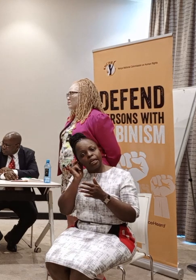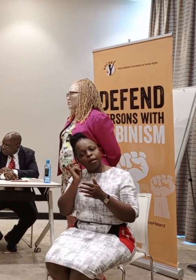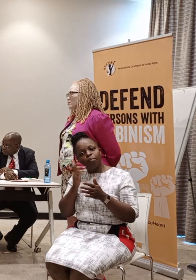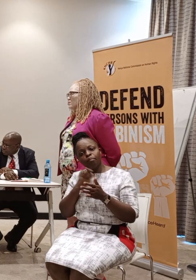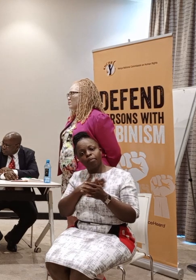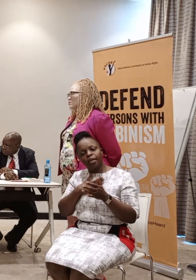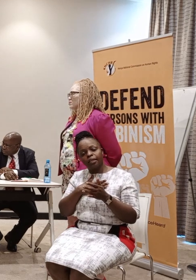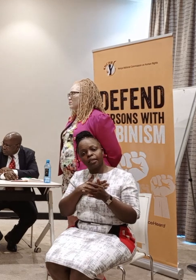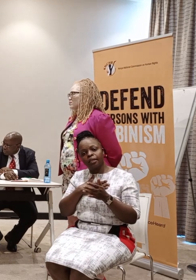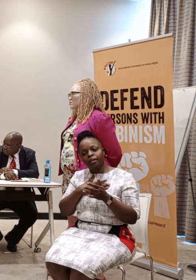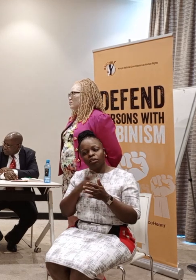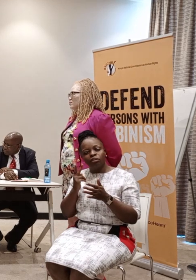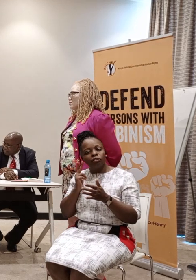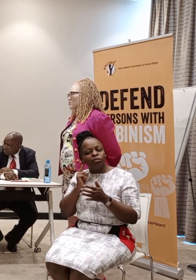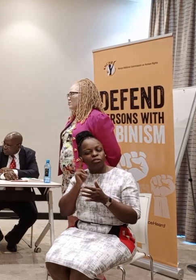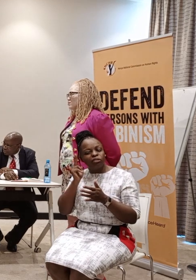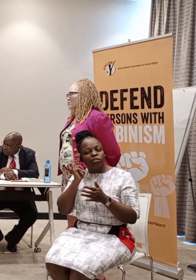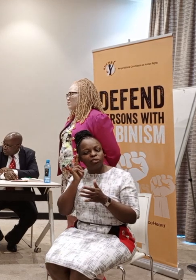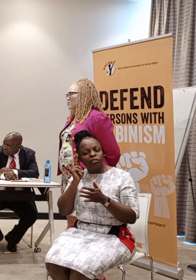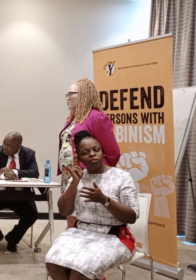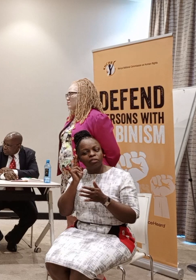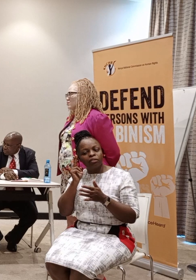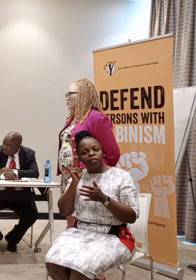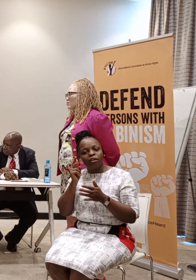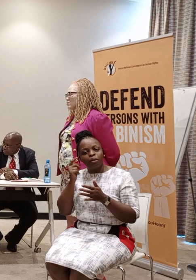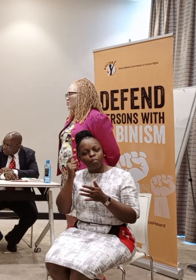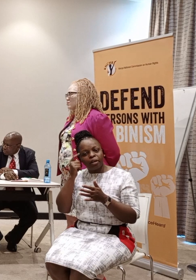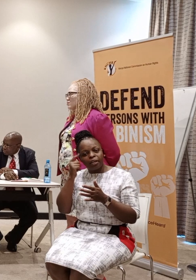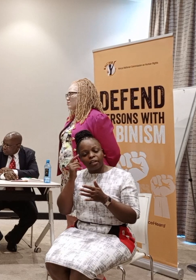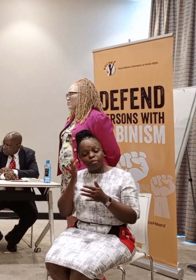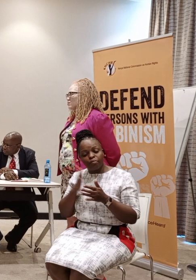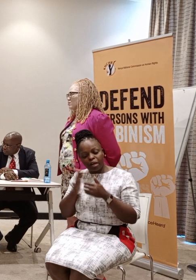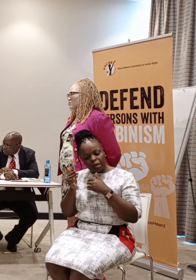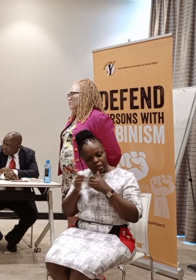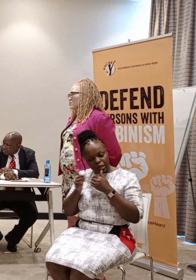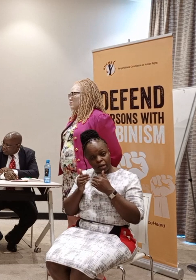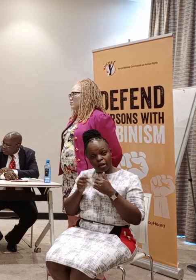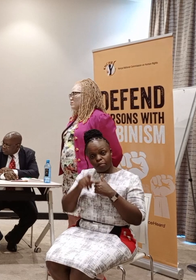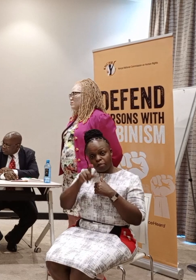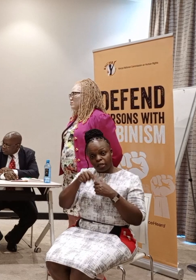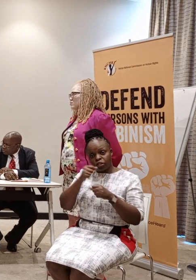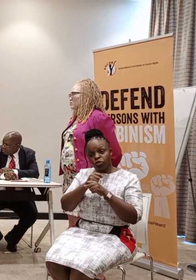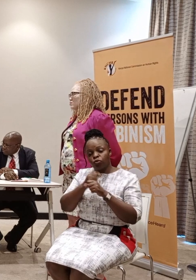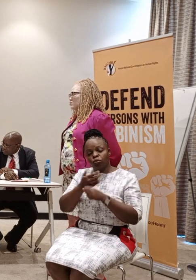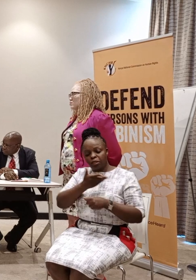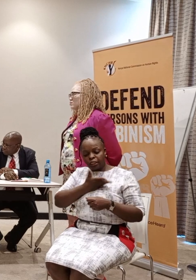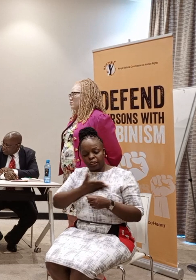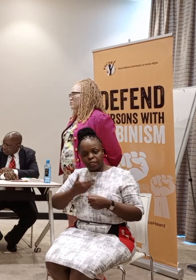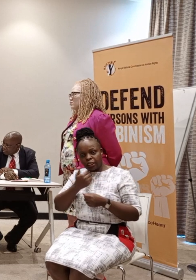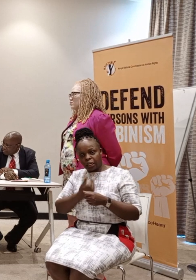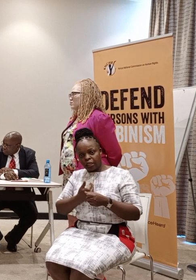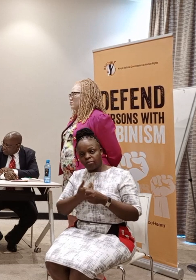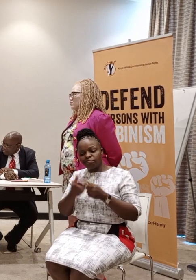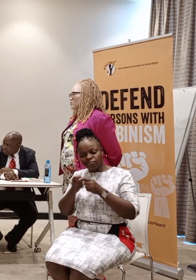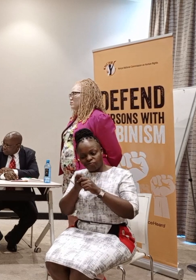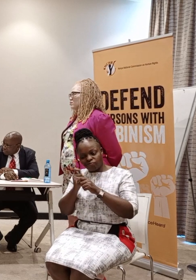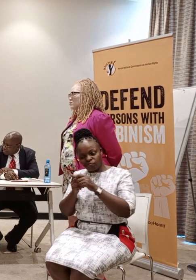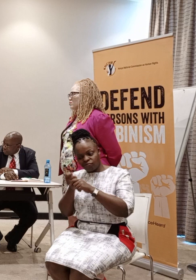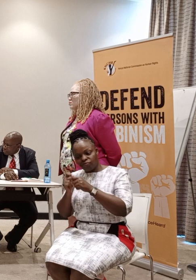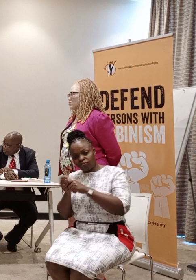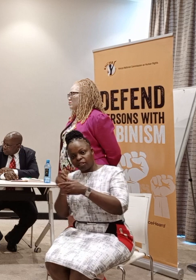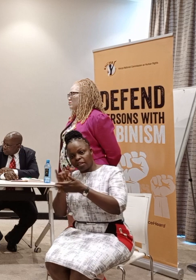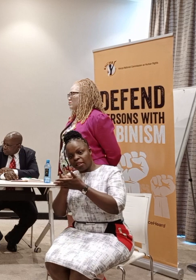brain by 2 inches. So I had to do overnight surgery reconstruction because it was a history